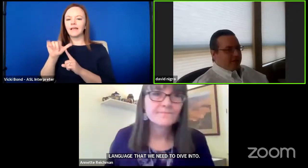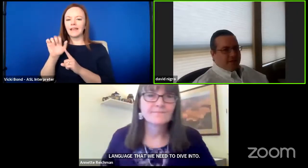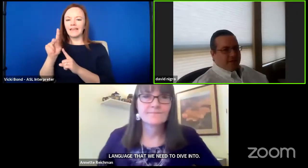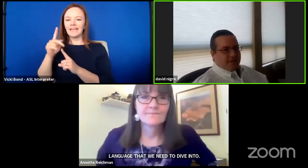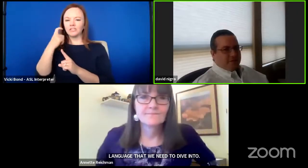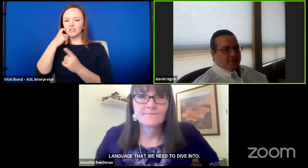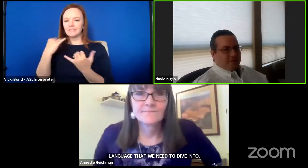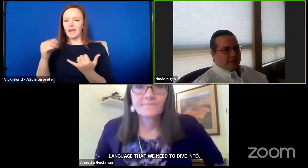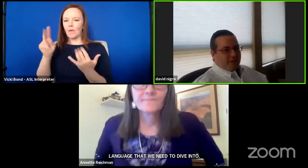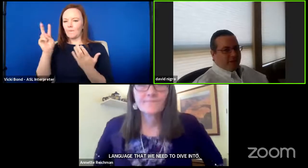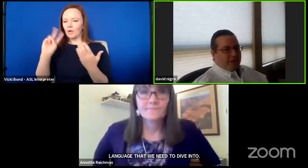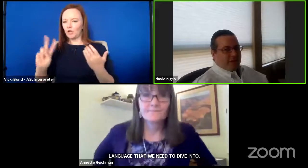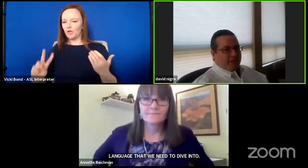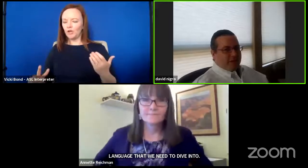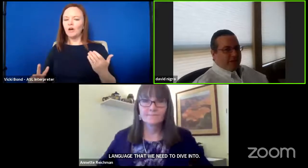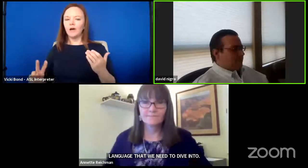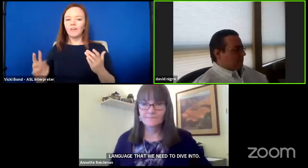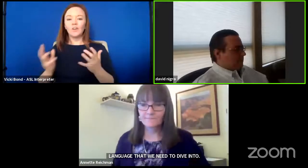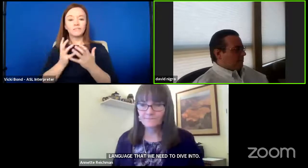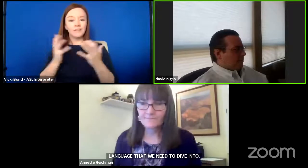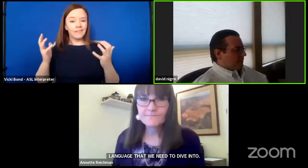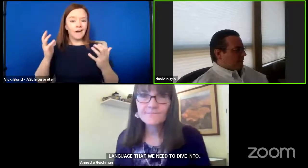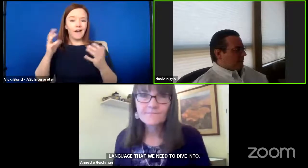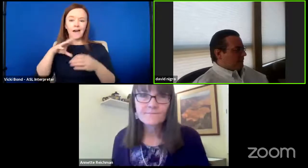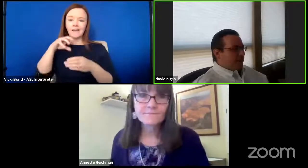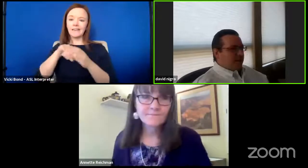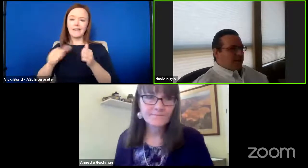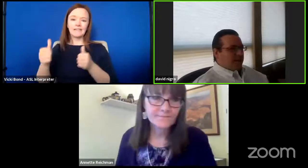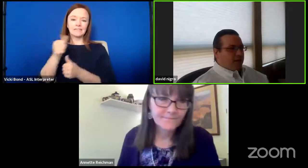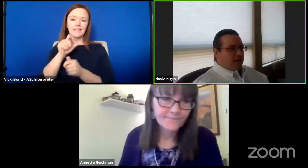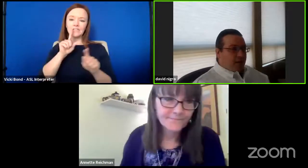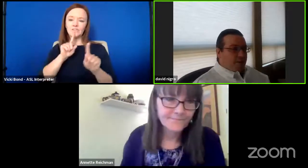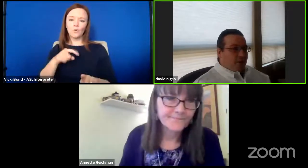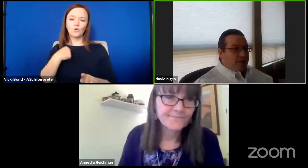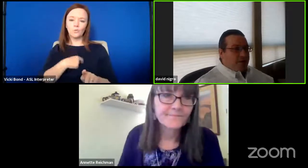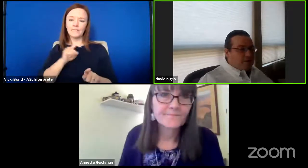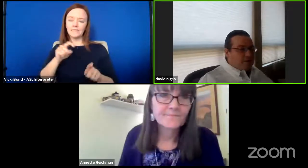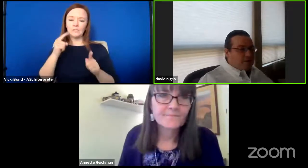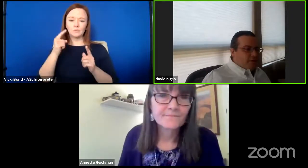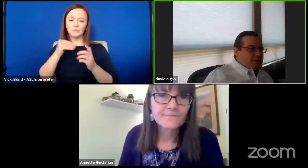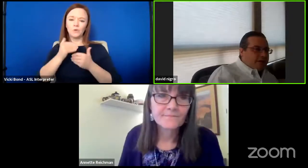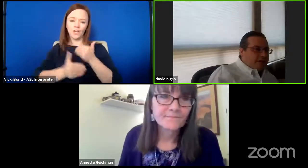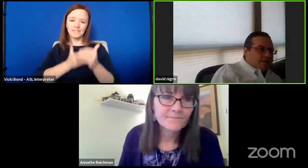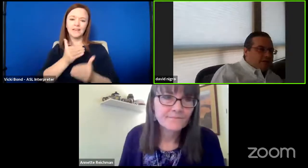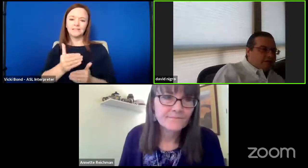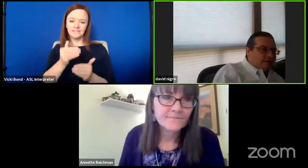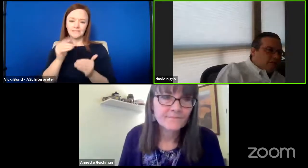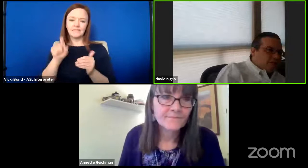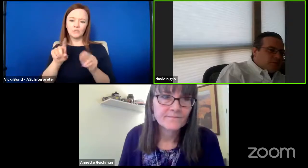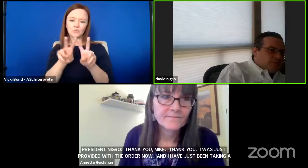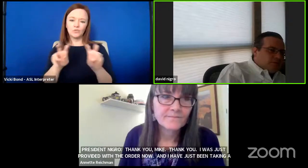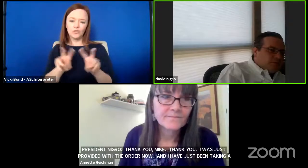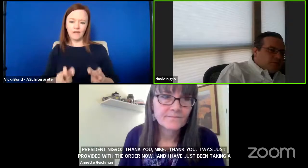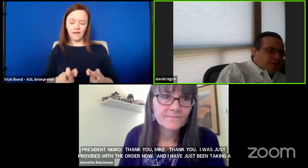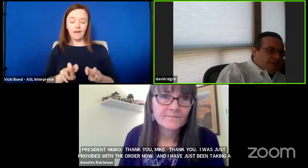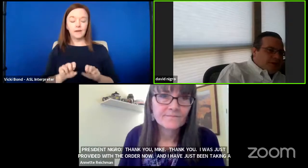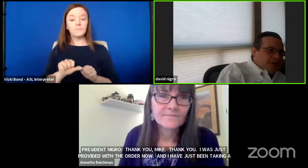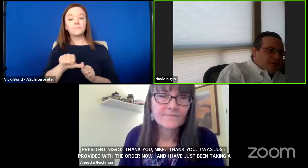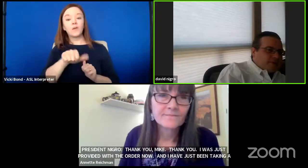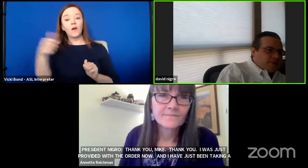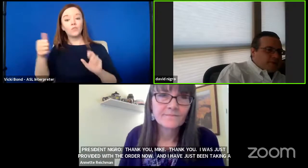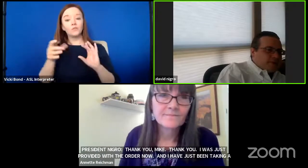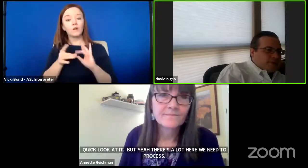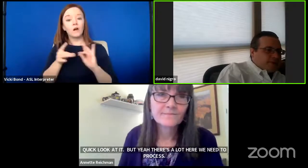yeah, there's a lot here we need to process. Are there other